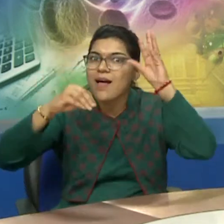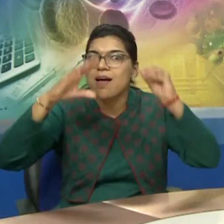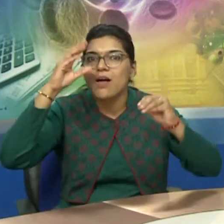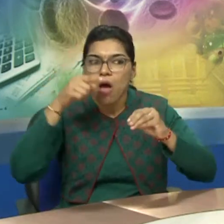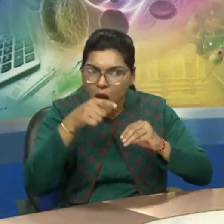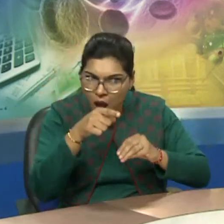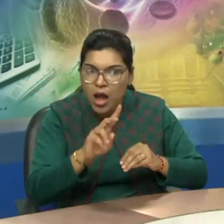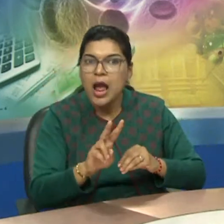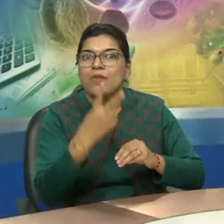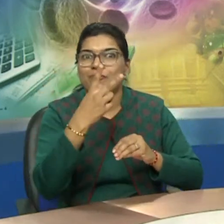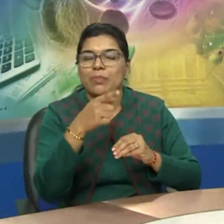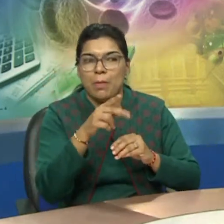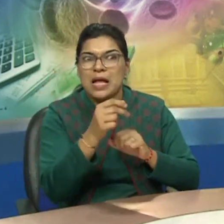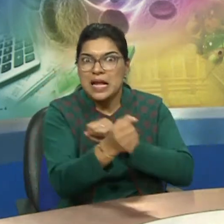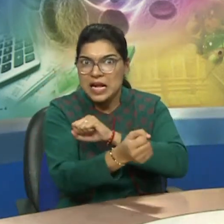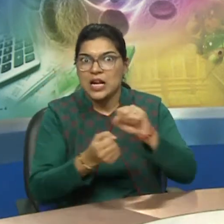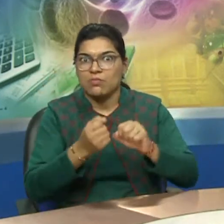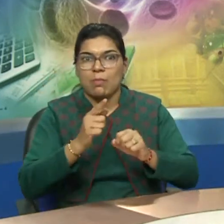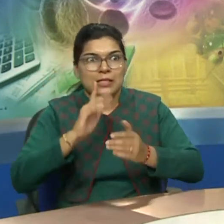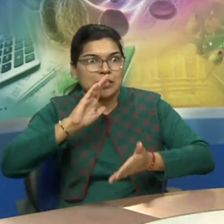new responsibility.